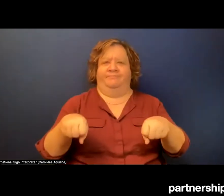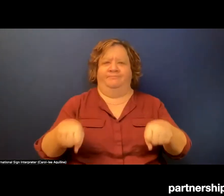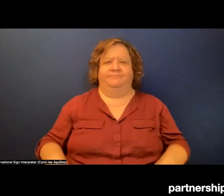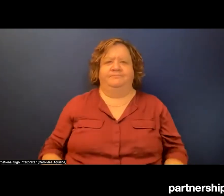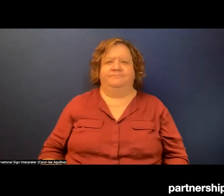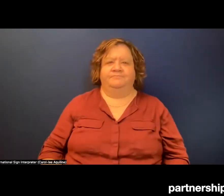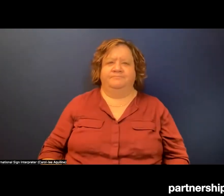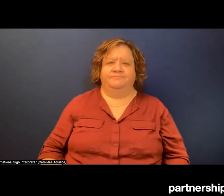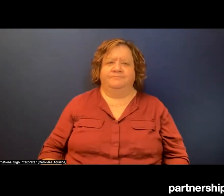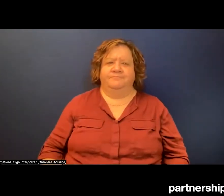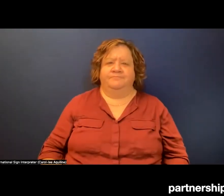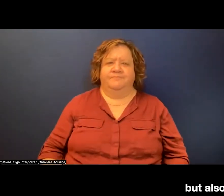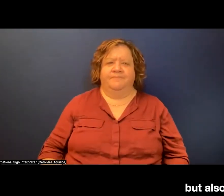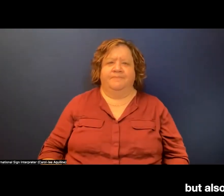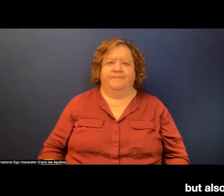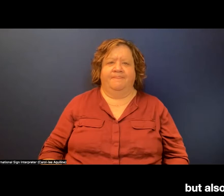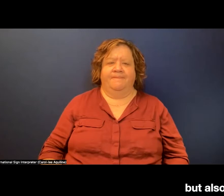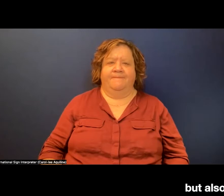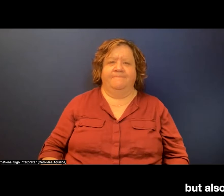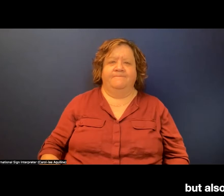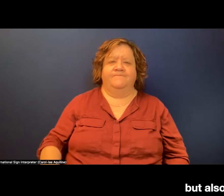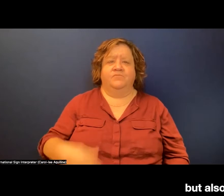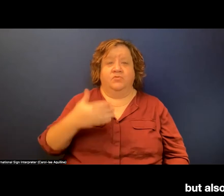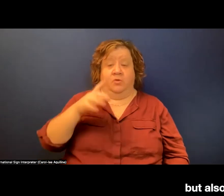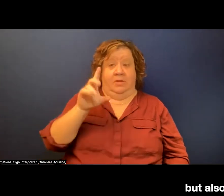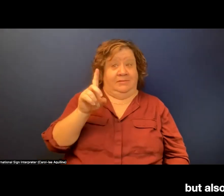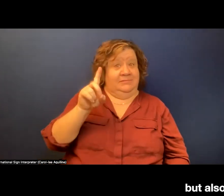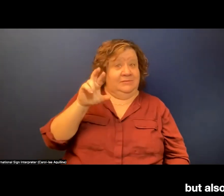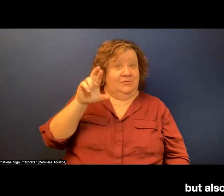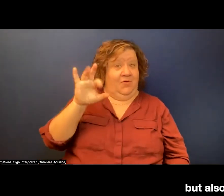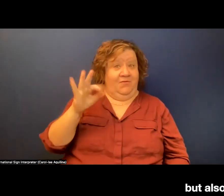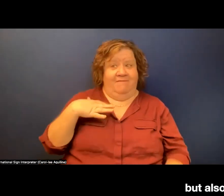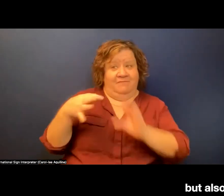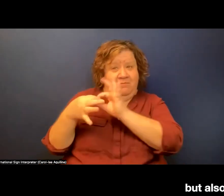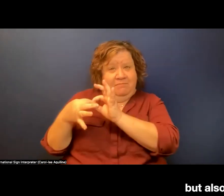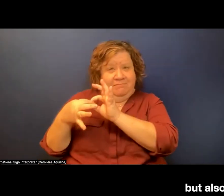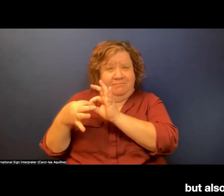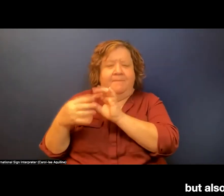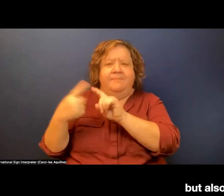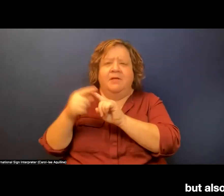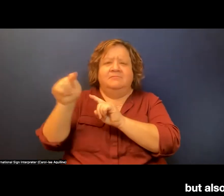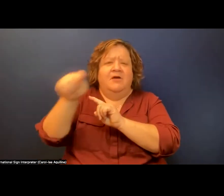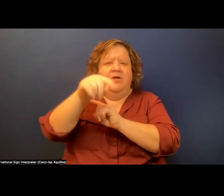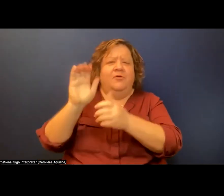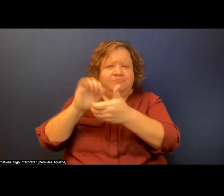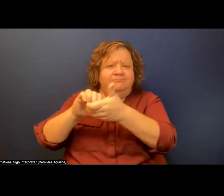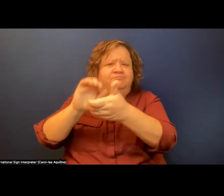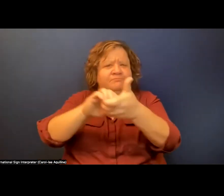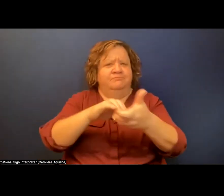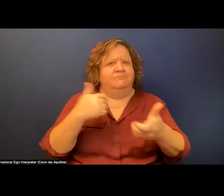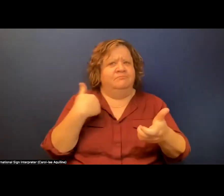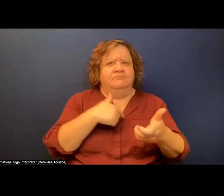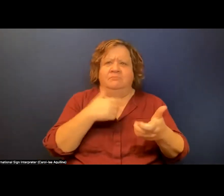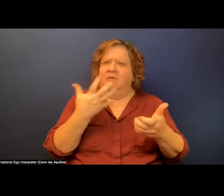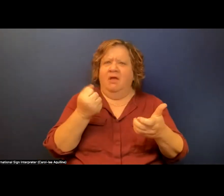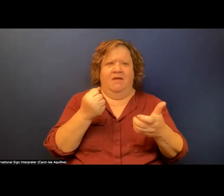Fund, partnership with other civil society organizations, but also partnership with government agencies, some